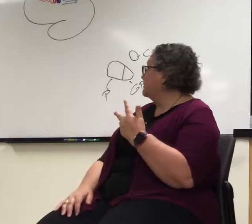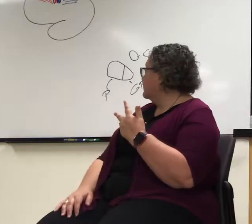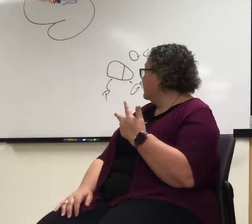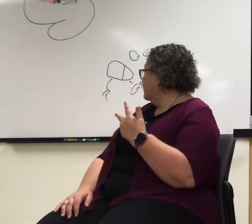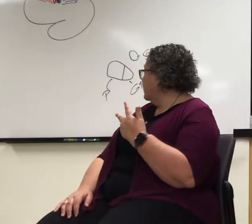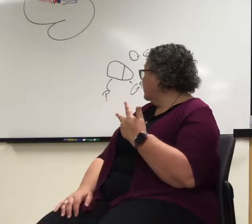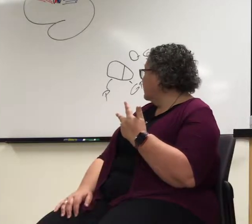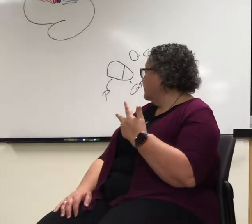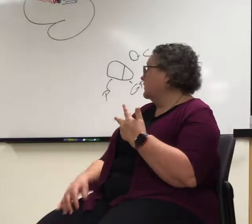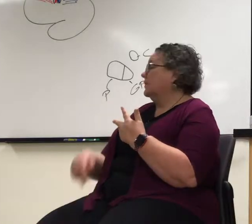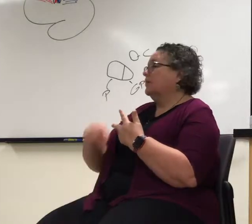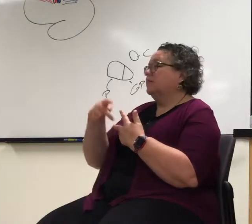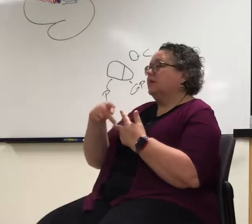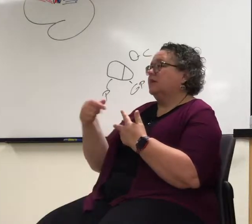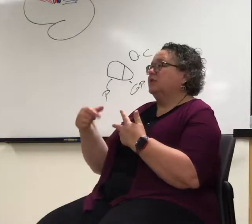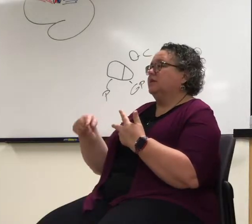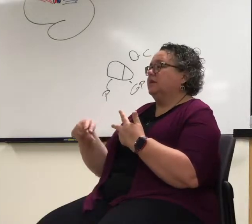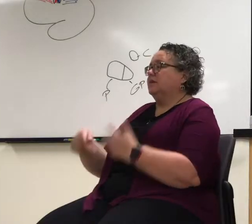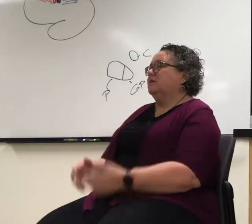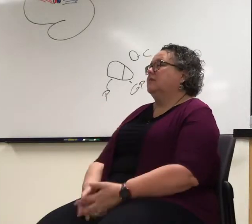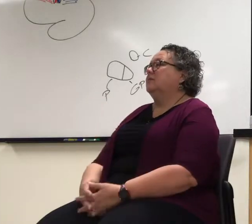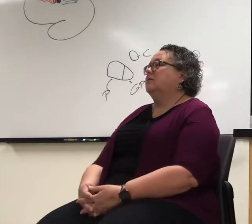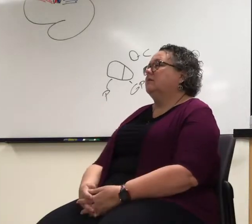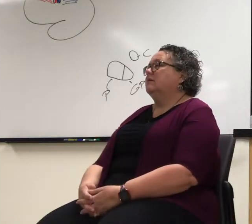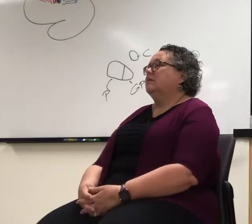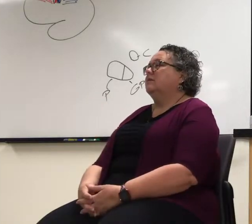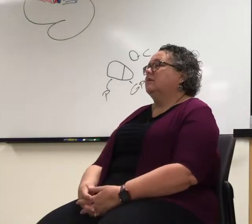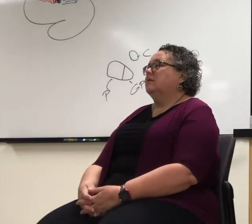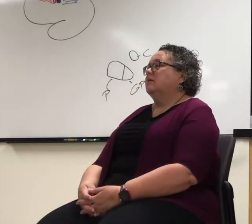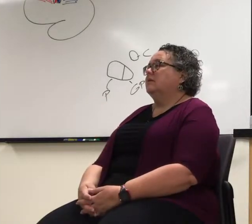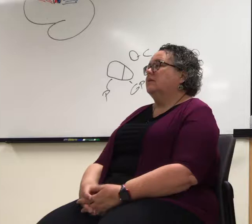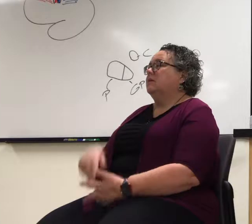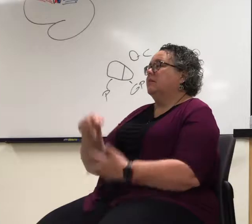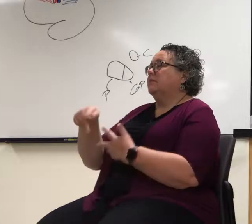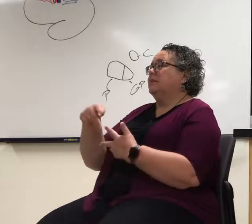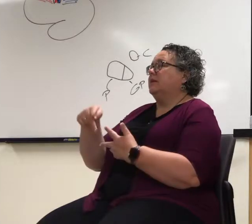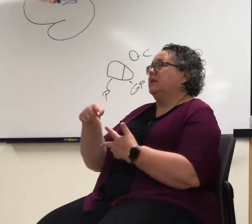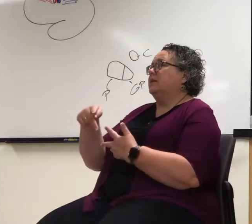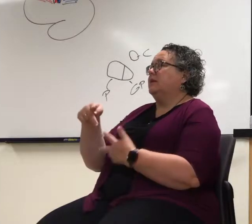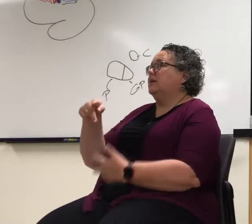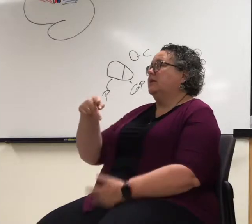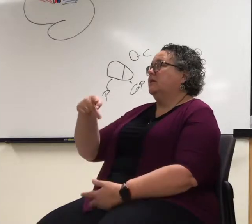the basal ganglia. So P is putamen.